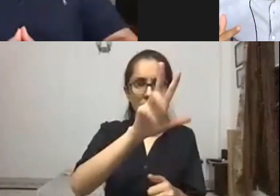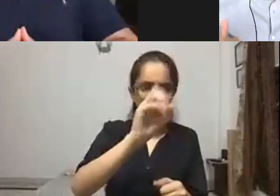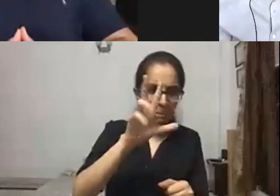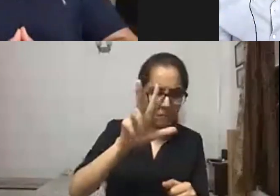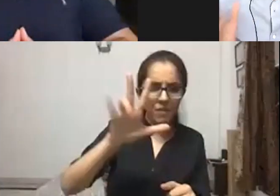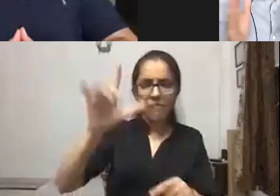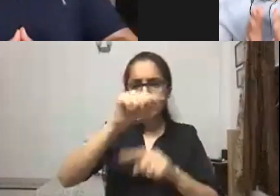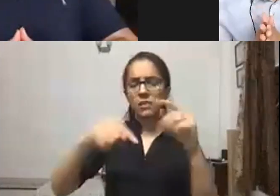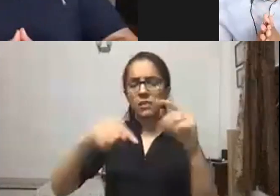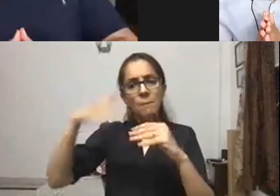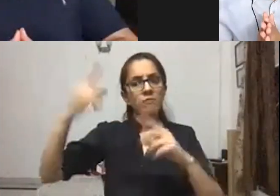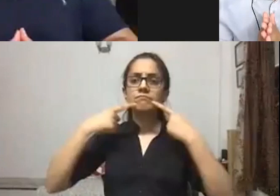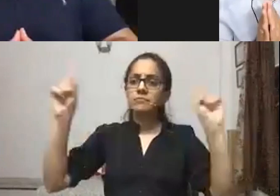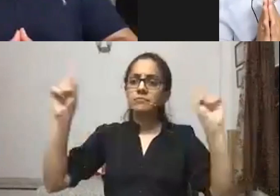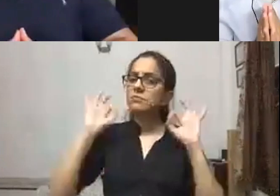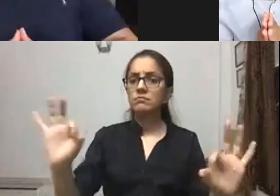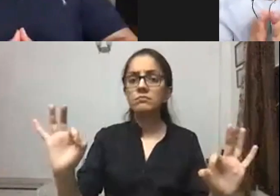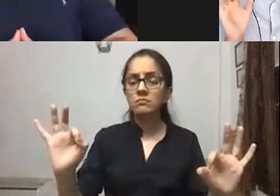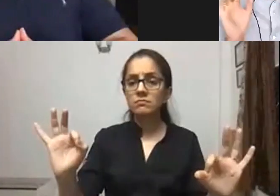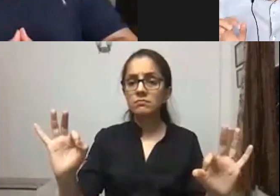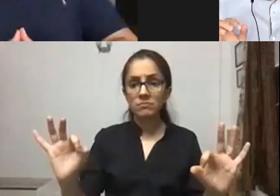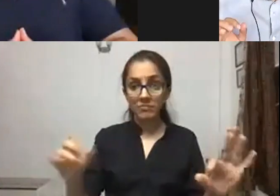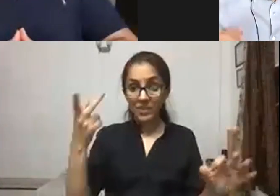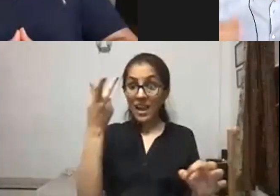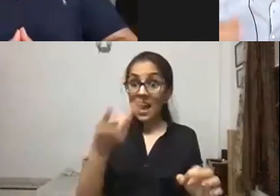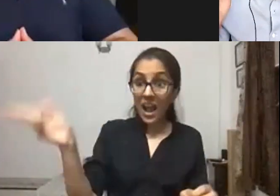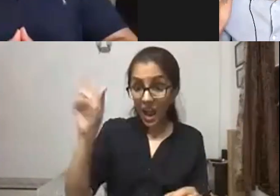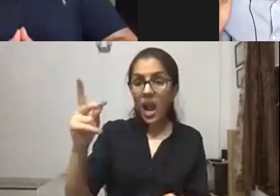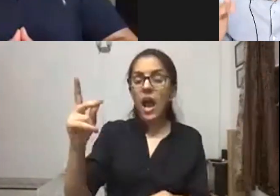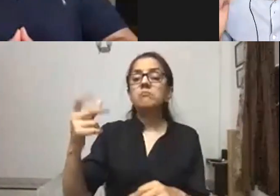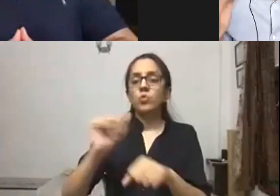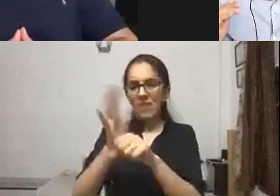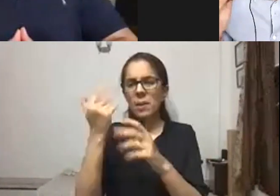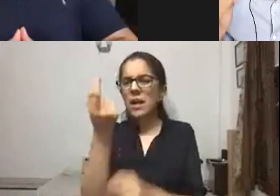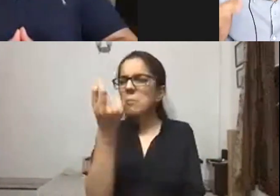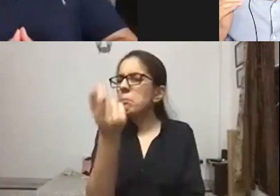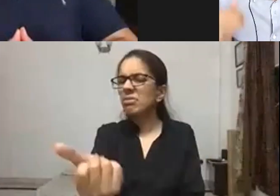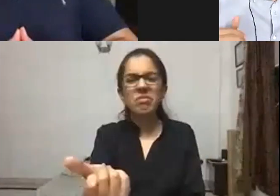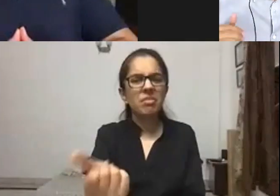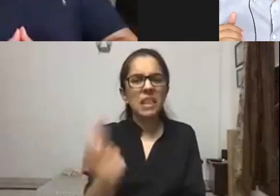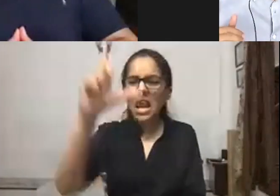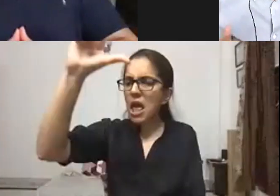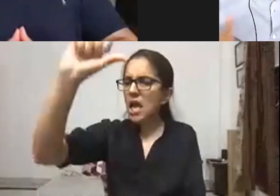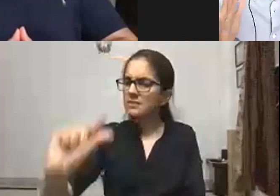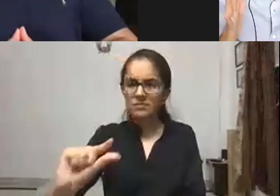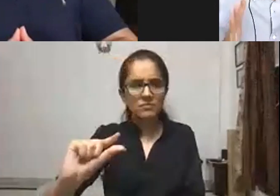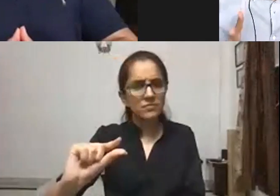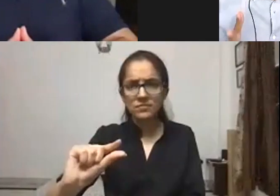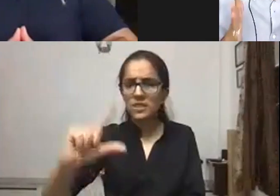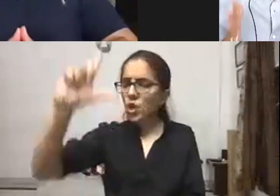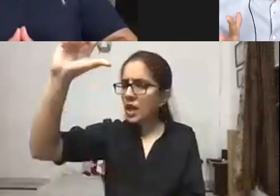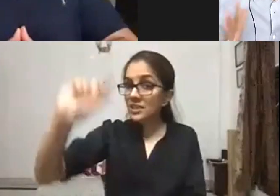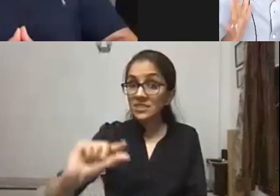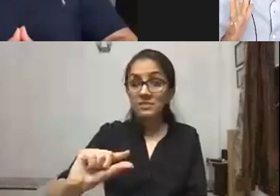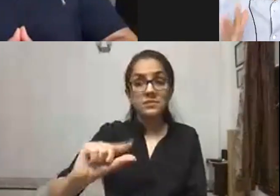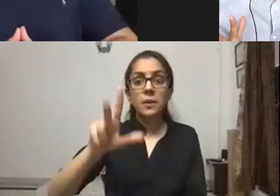80-85%. Both viruses have chances of reinfection, but it is very, very, very low. When I say very low, it